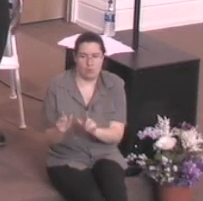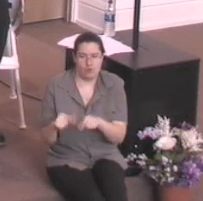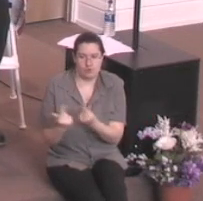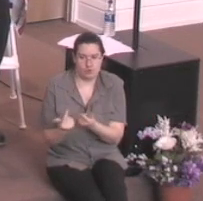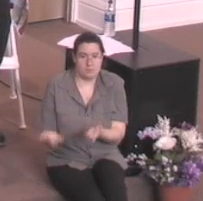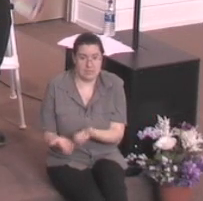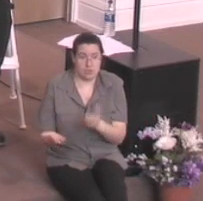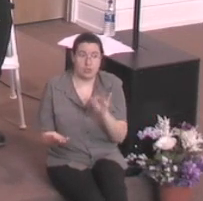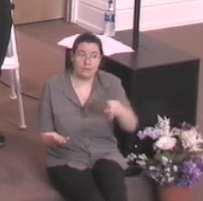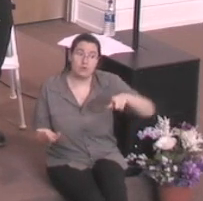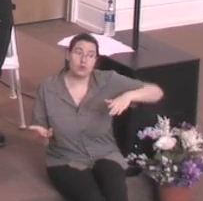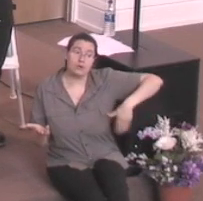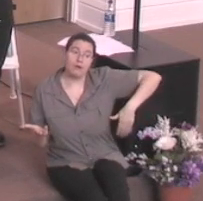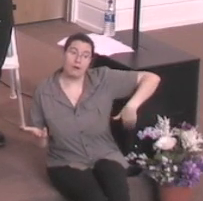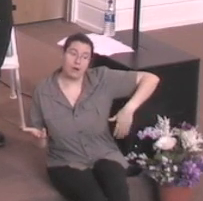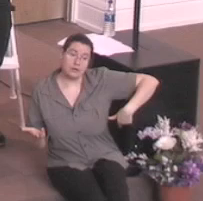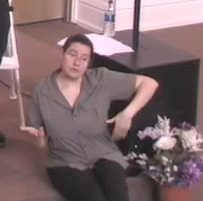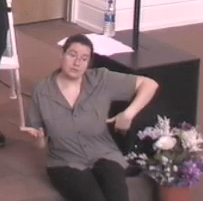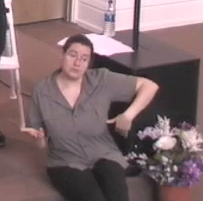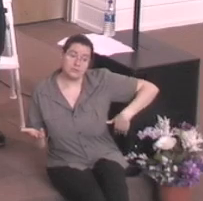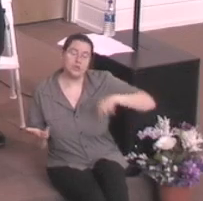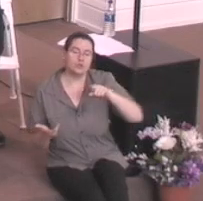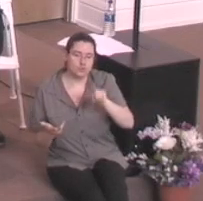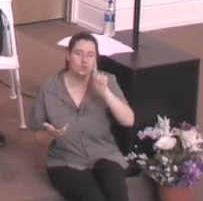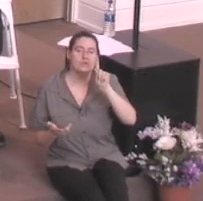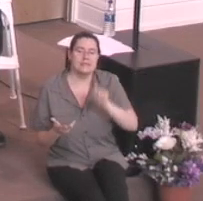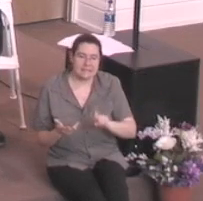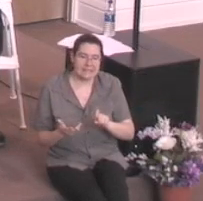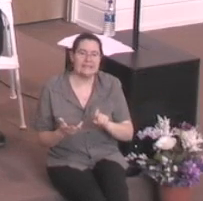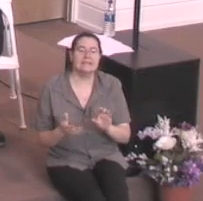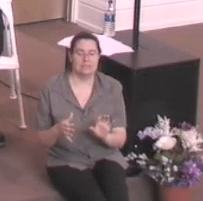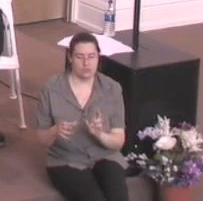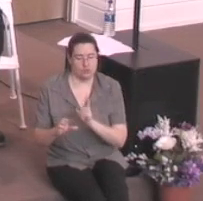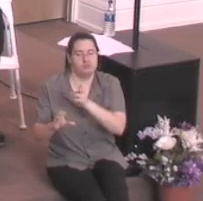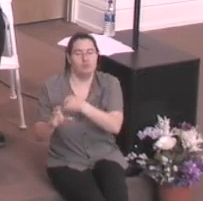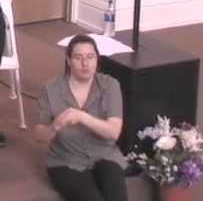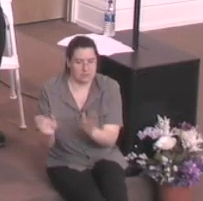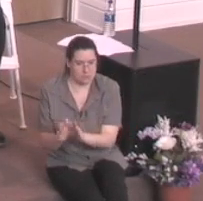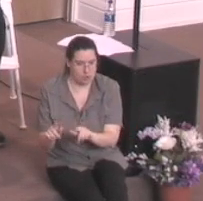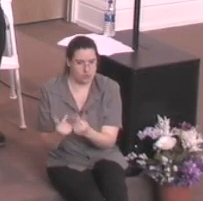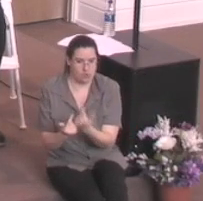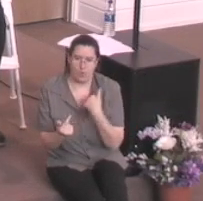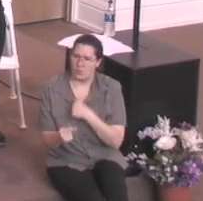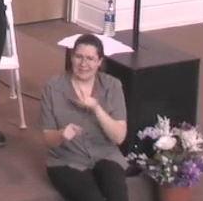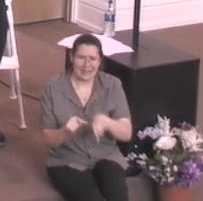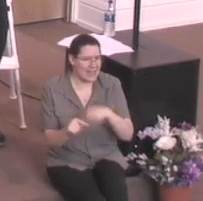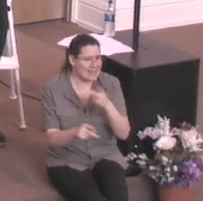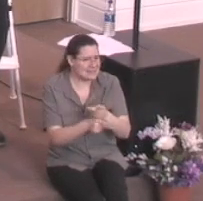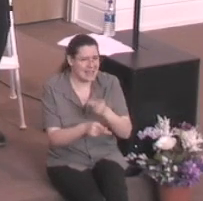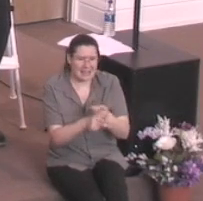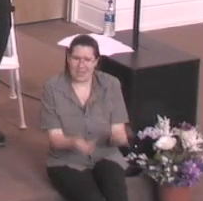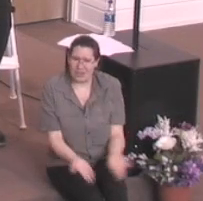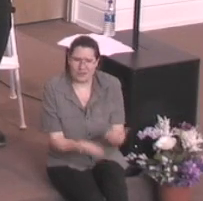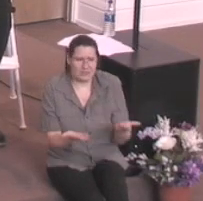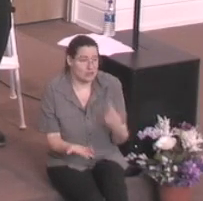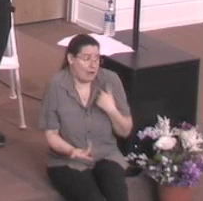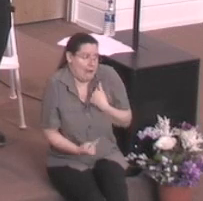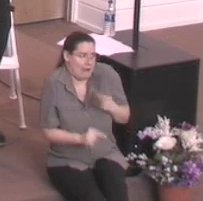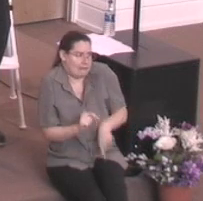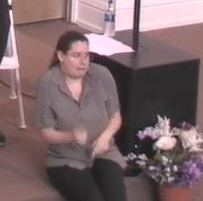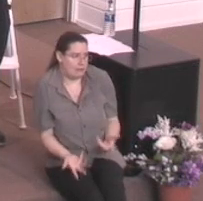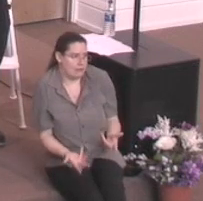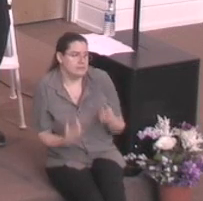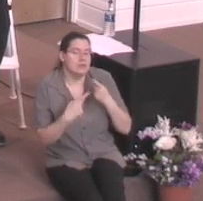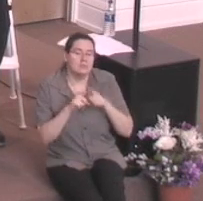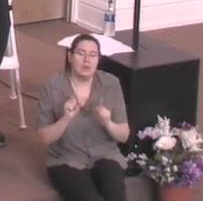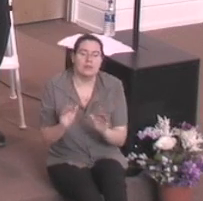you're not, you need to get plugged into a small group. We can't take care of you here on a Saturday night. Just can't do it. But